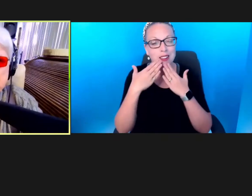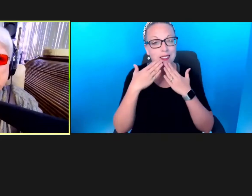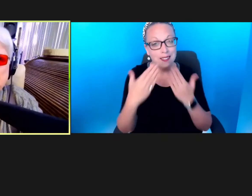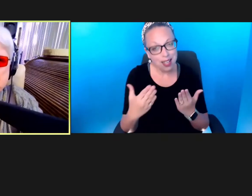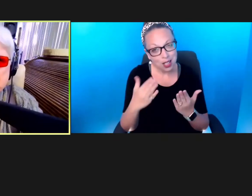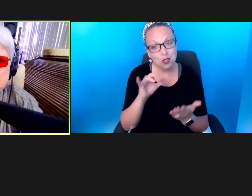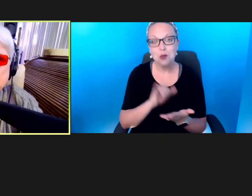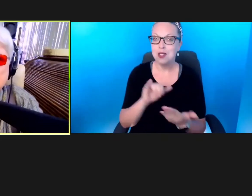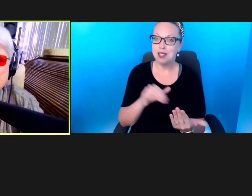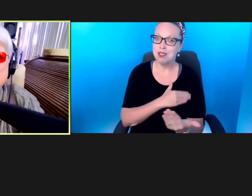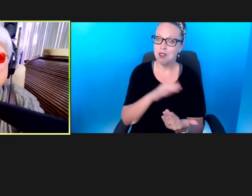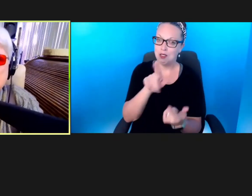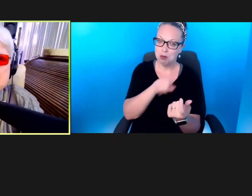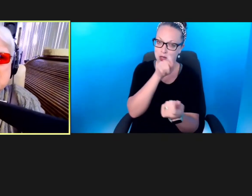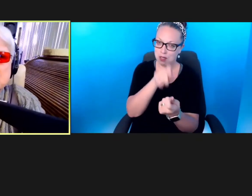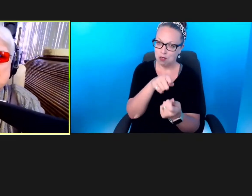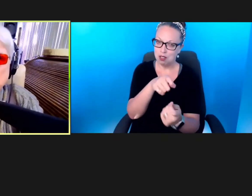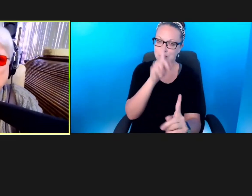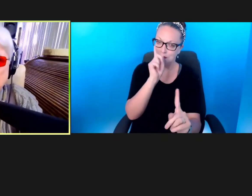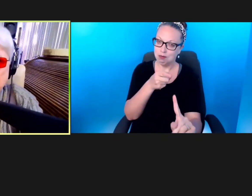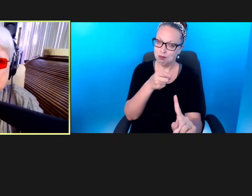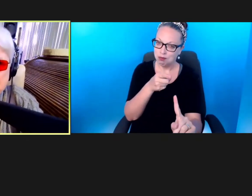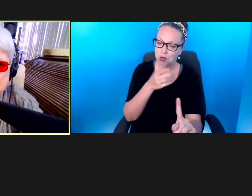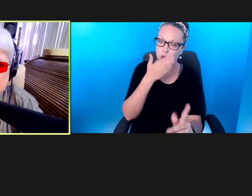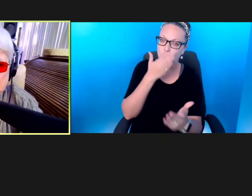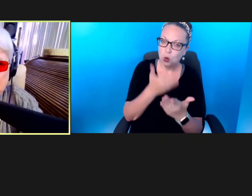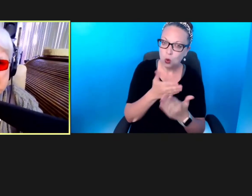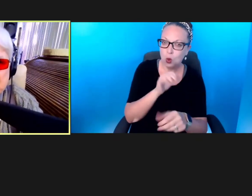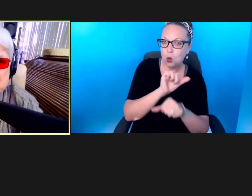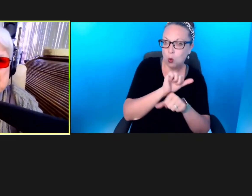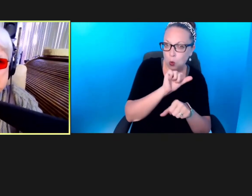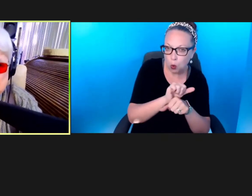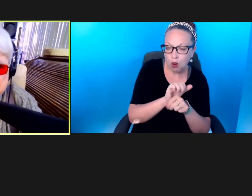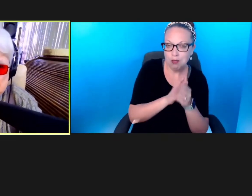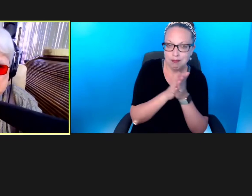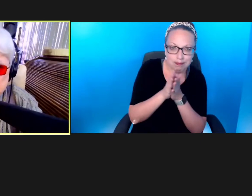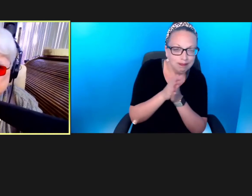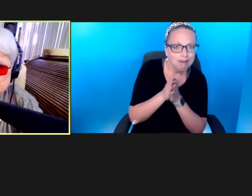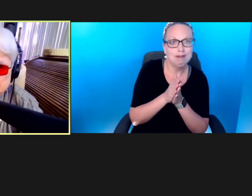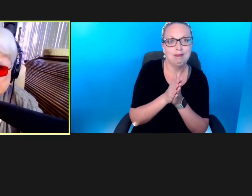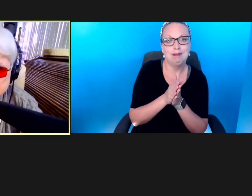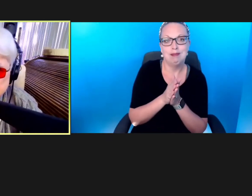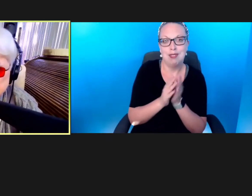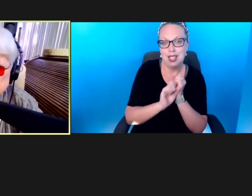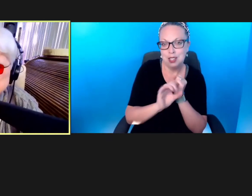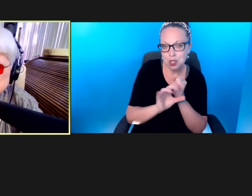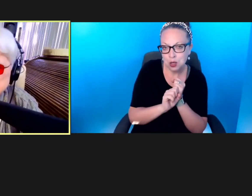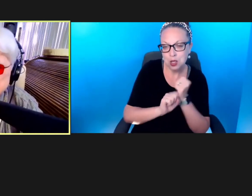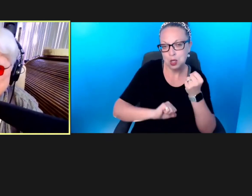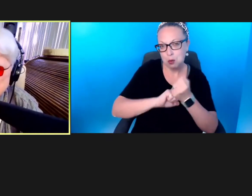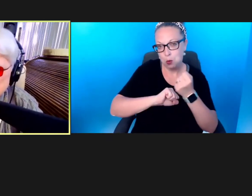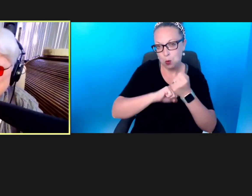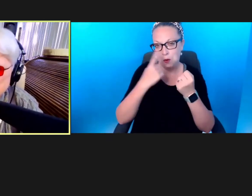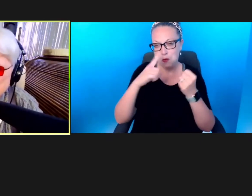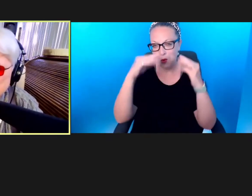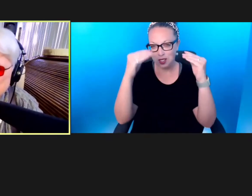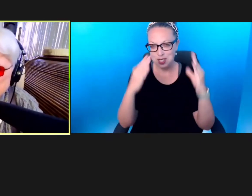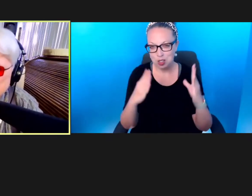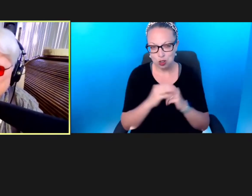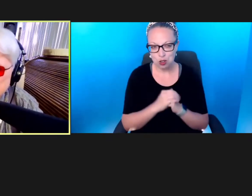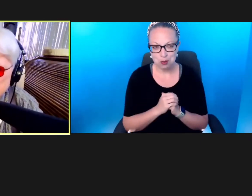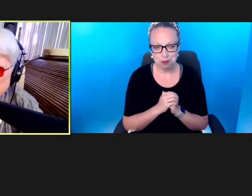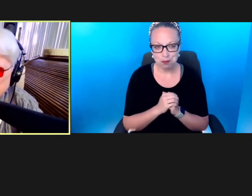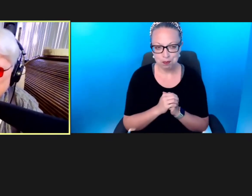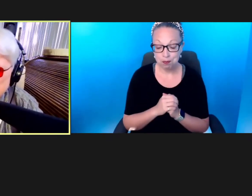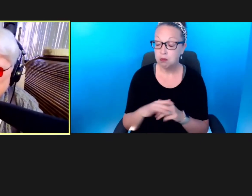speaks specifically to the goodness, work, vitality, and advocacy of teachers. Also, Jeff wrote a